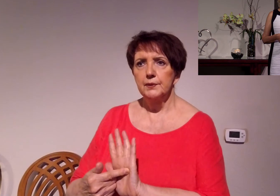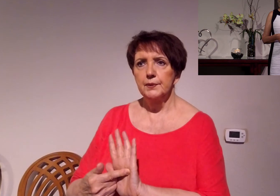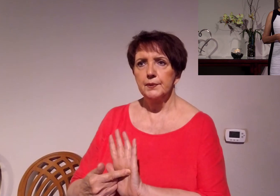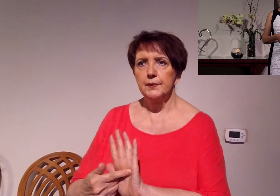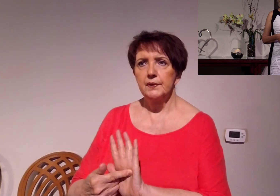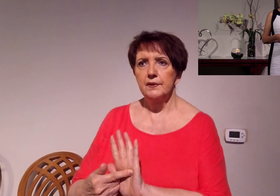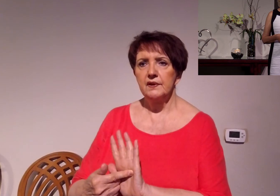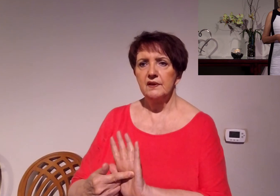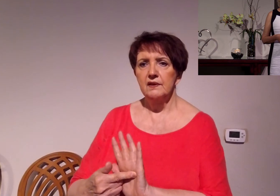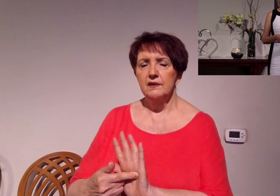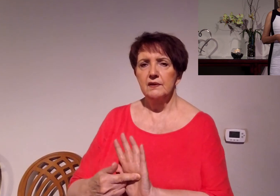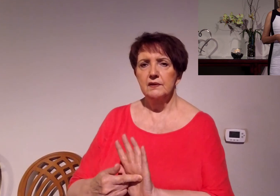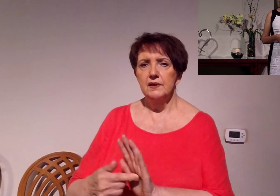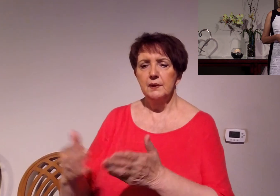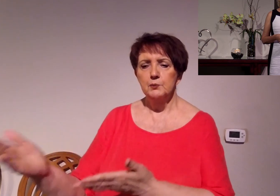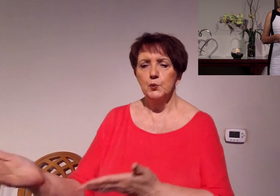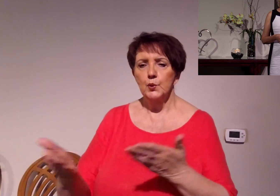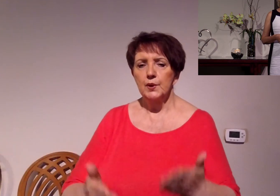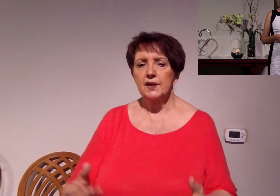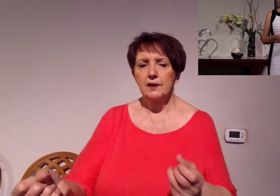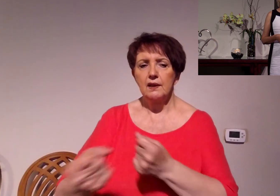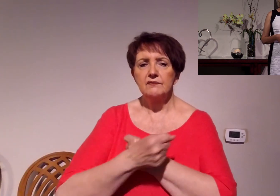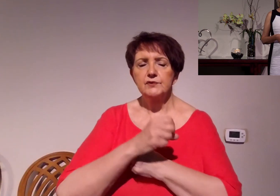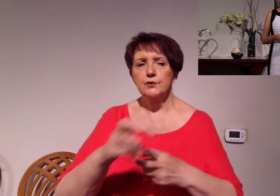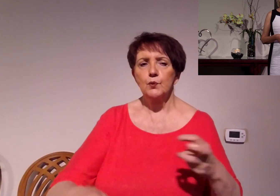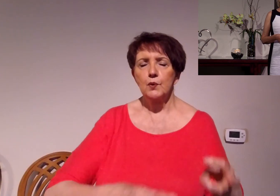that revelation, we bring love to the world.